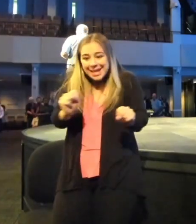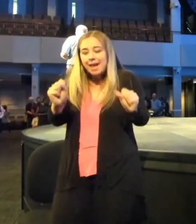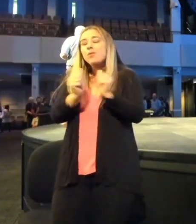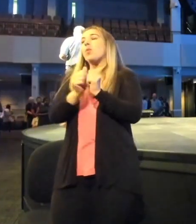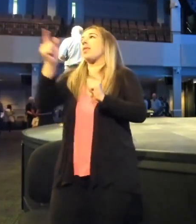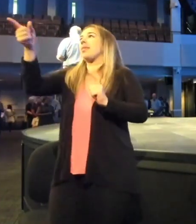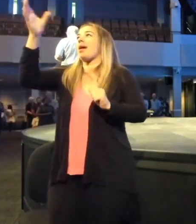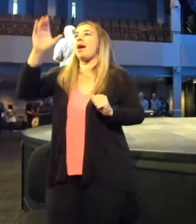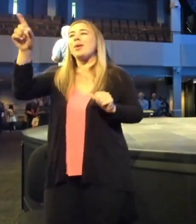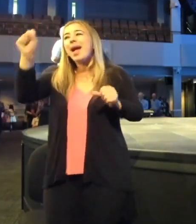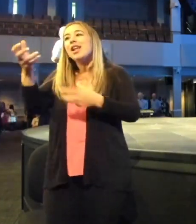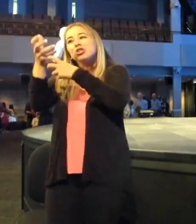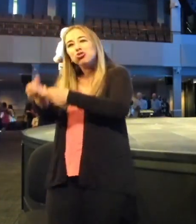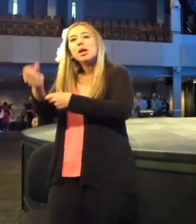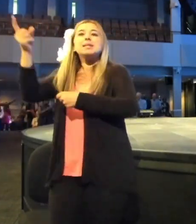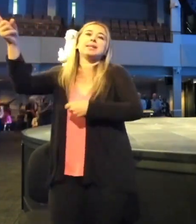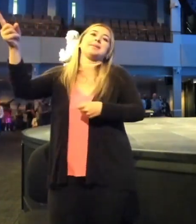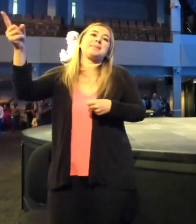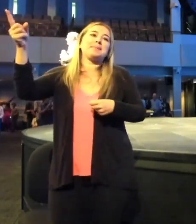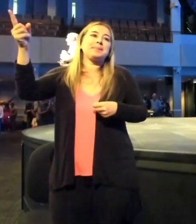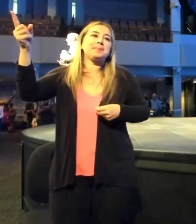God. You can trust Him.